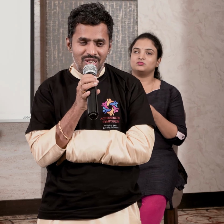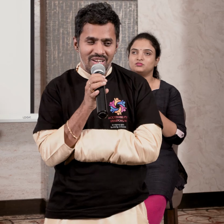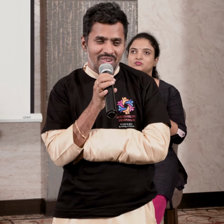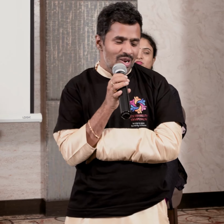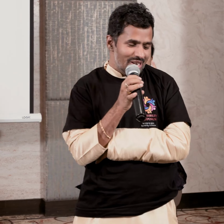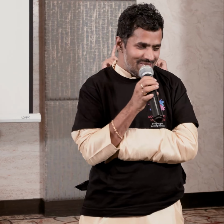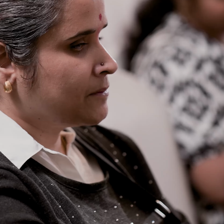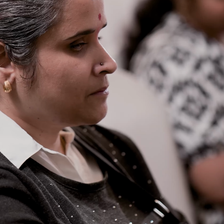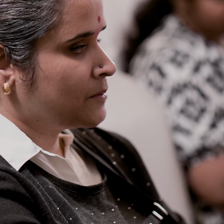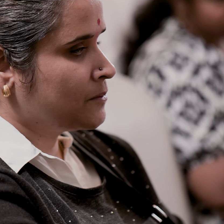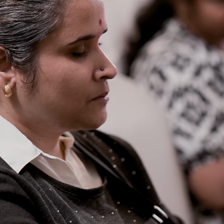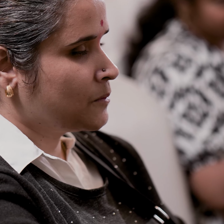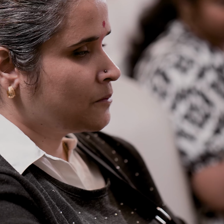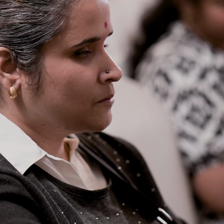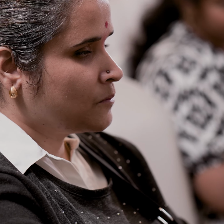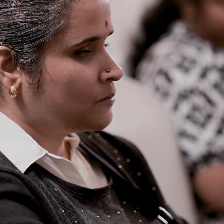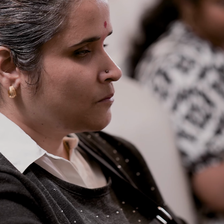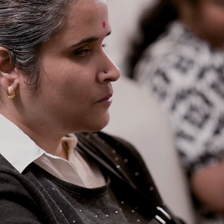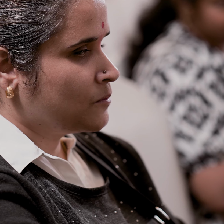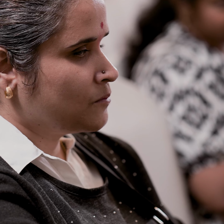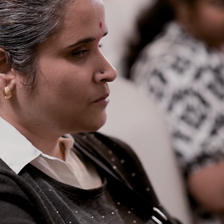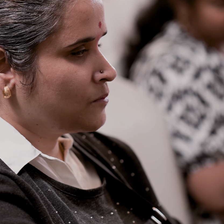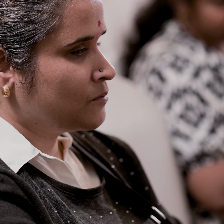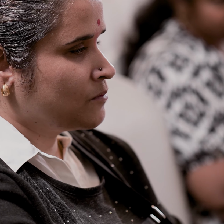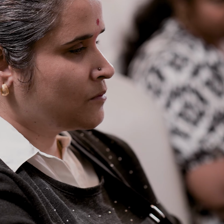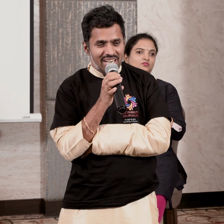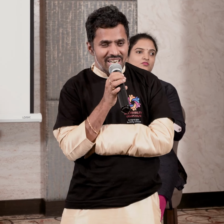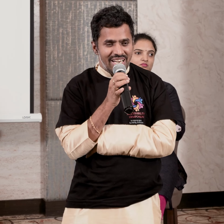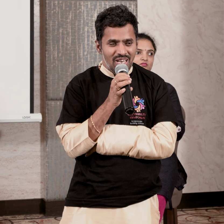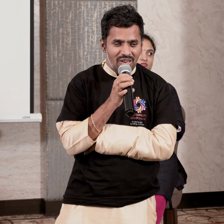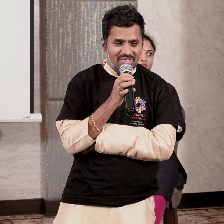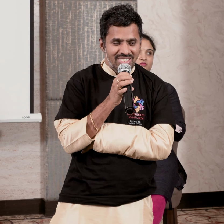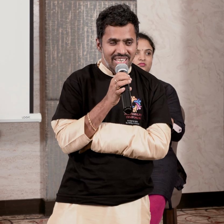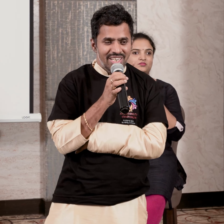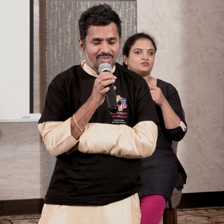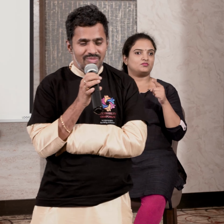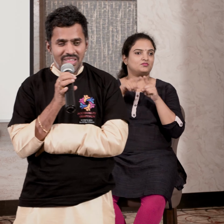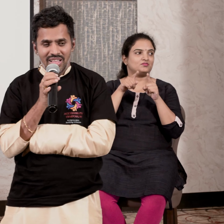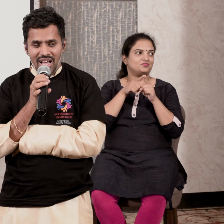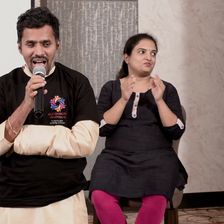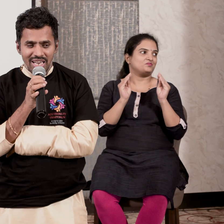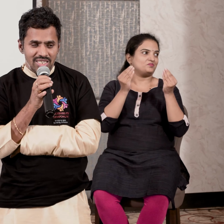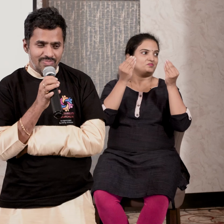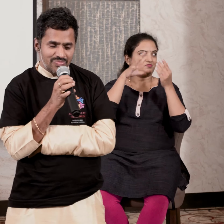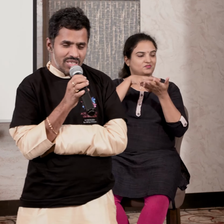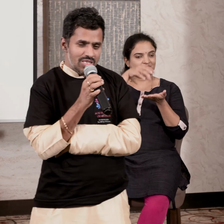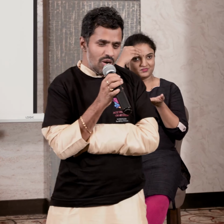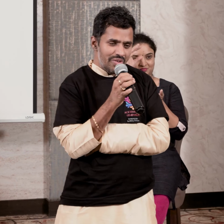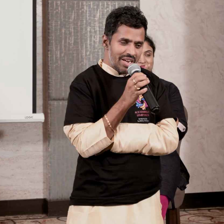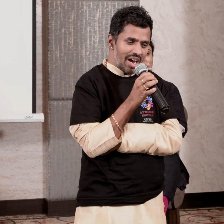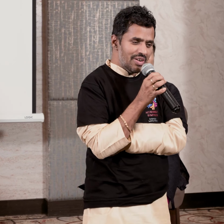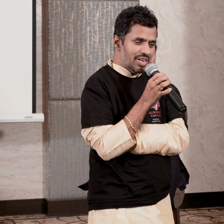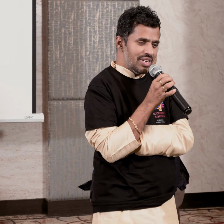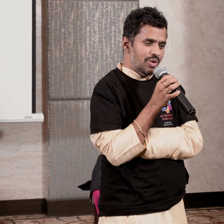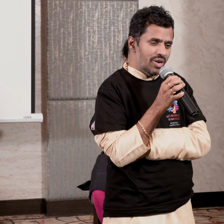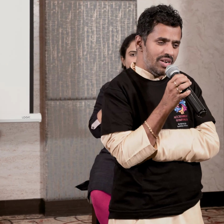taking the photograph or not. Right? So they must have definitely lent a lot of things here. And though